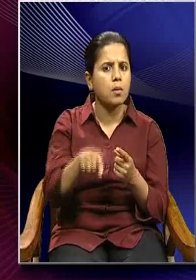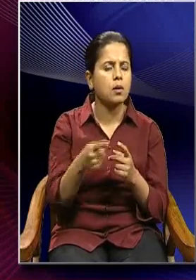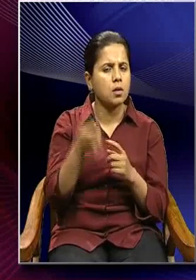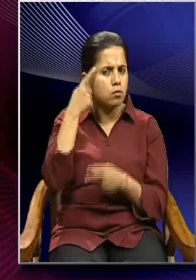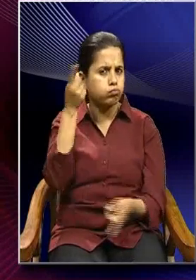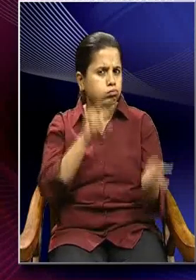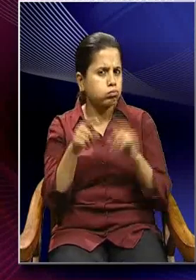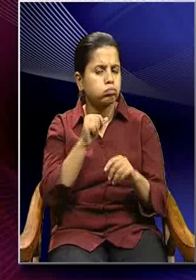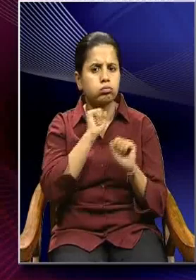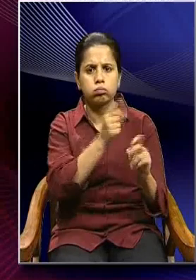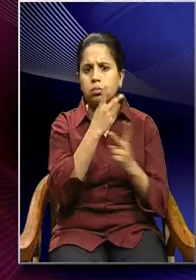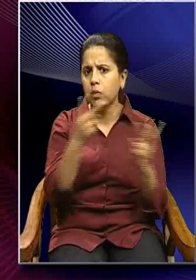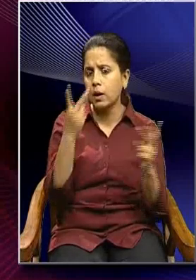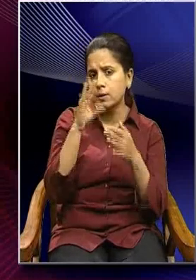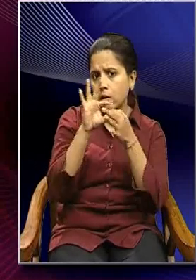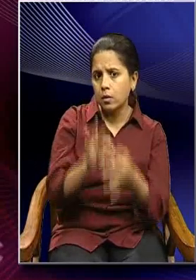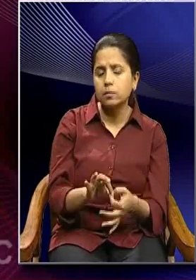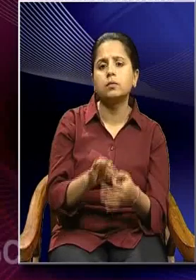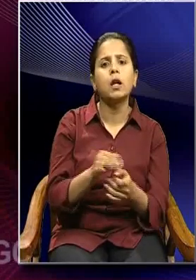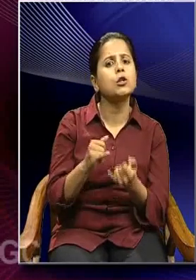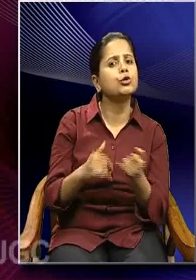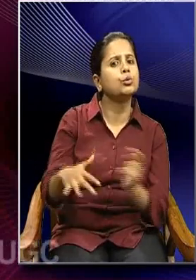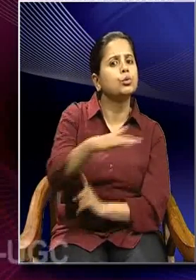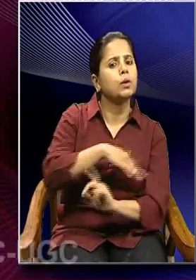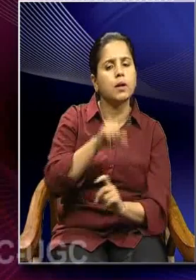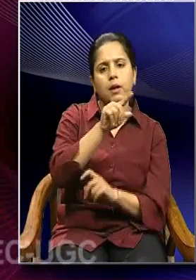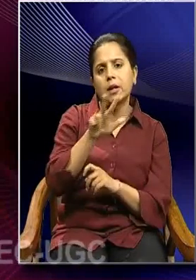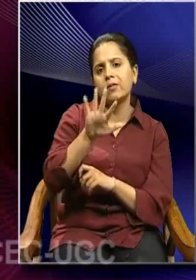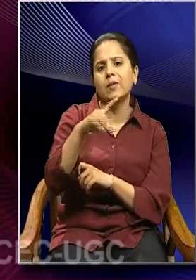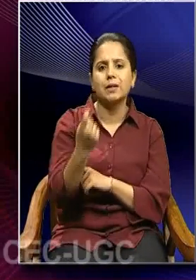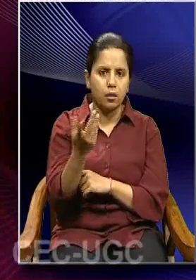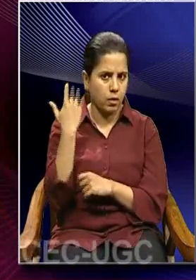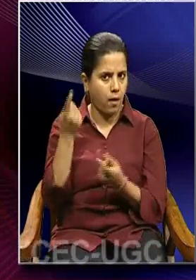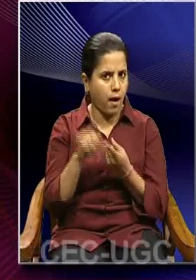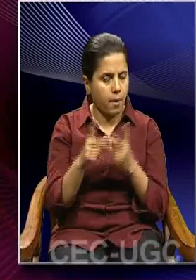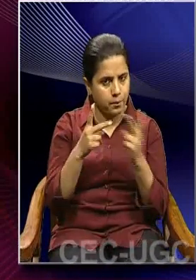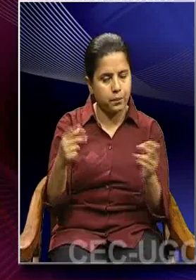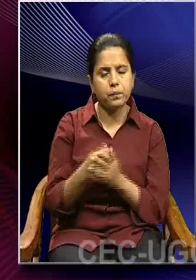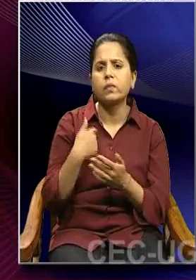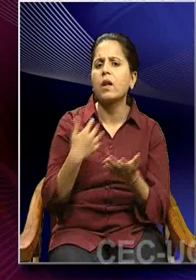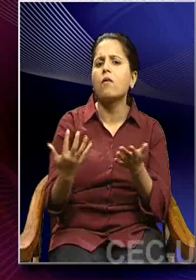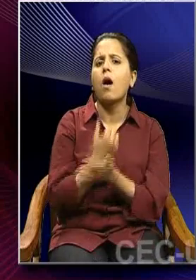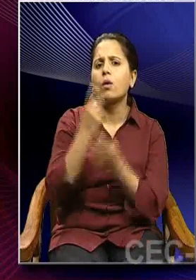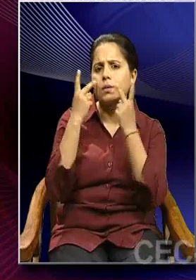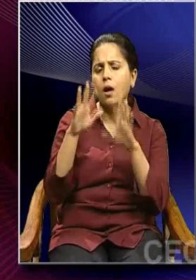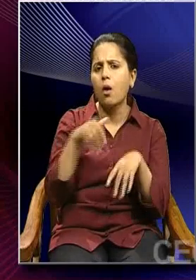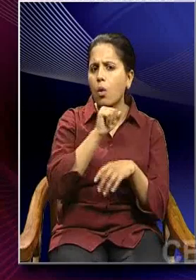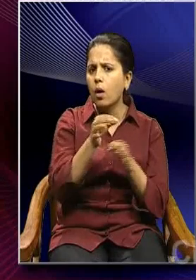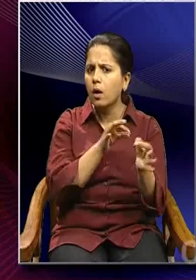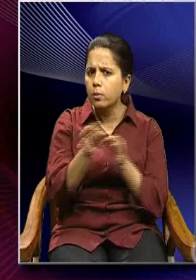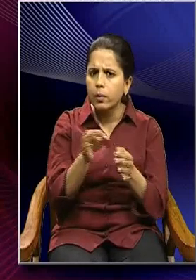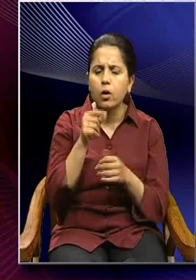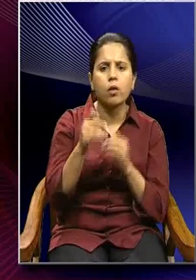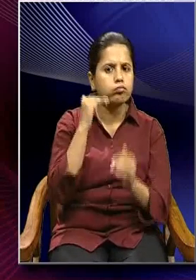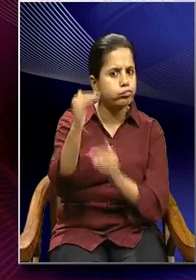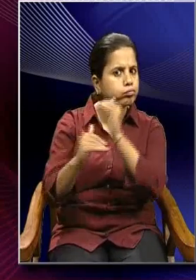which was there with regard to the situation in the 1857. And we find that how the narrator describes the